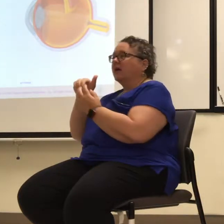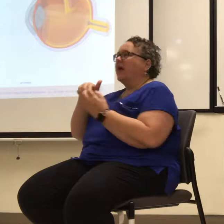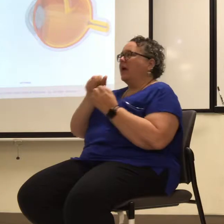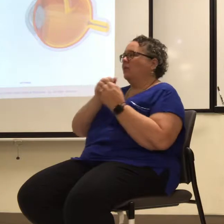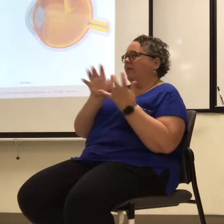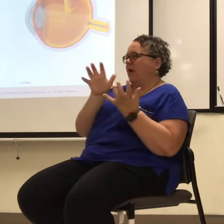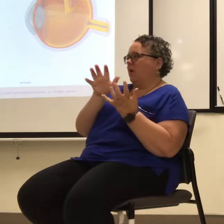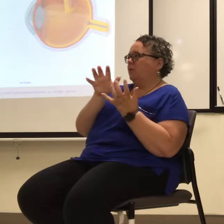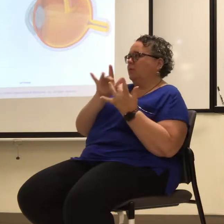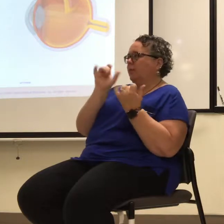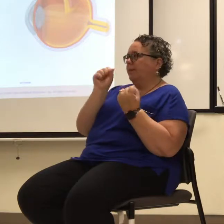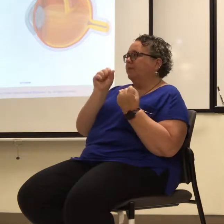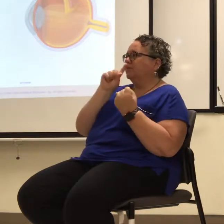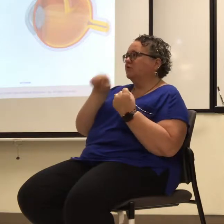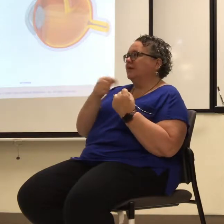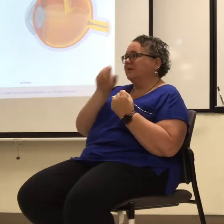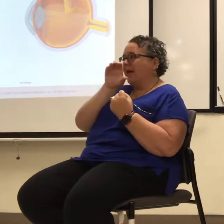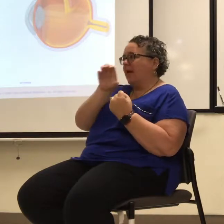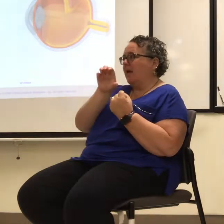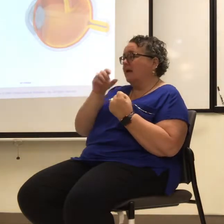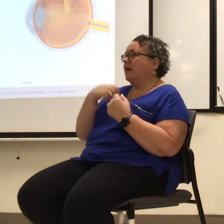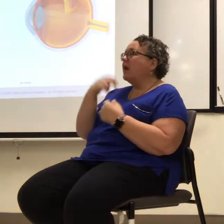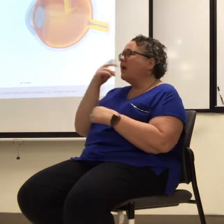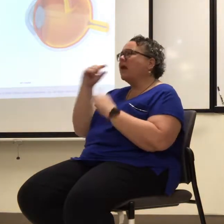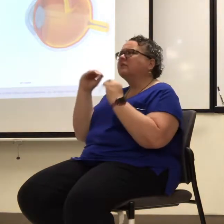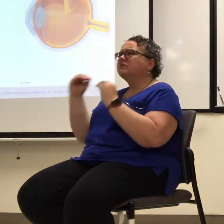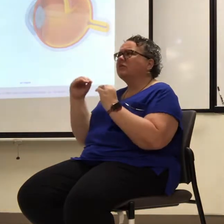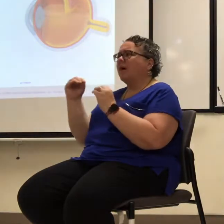And I did teach a muscle inside here.